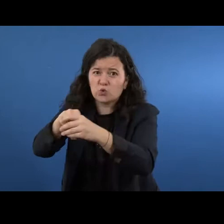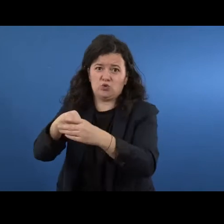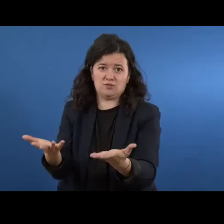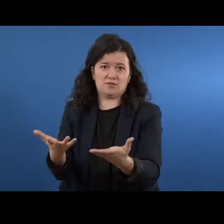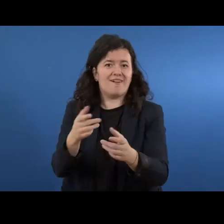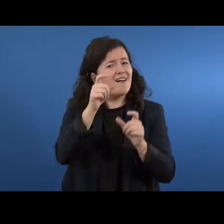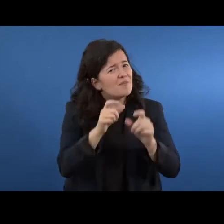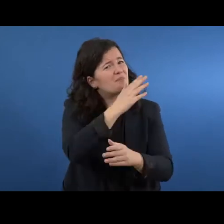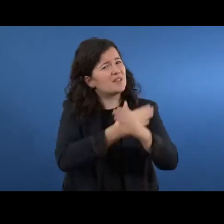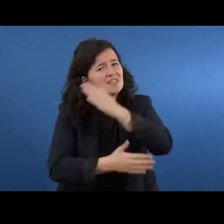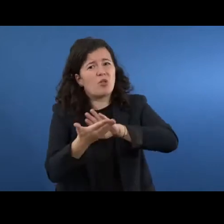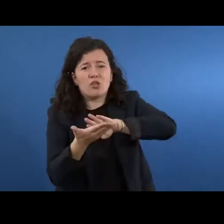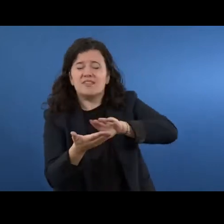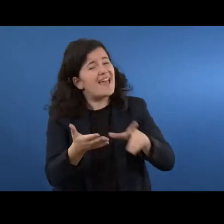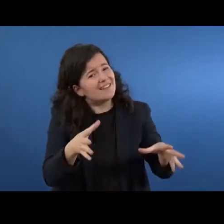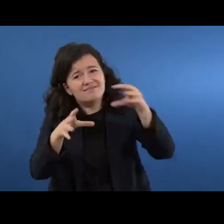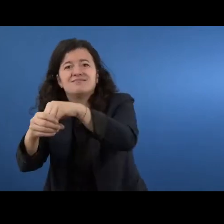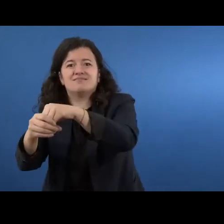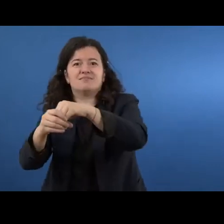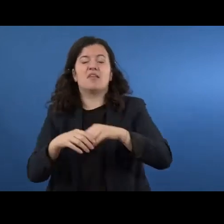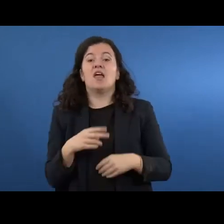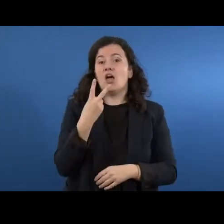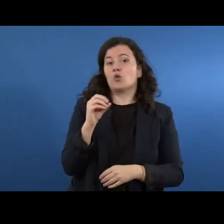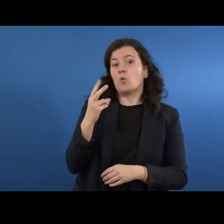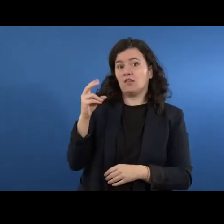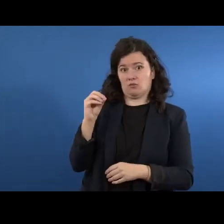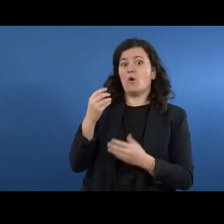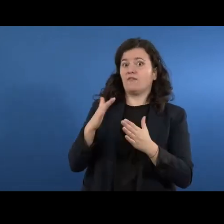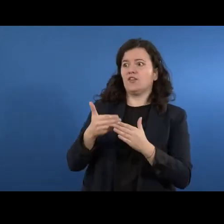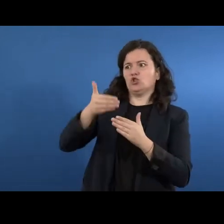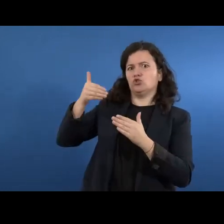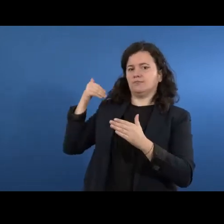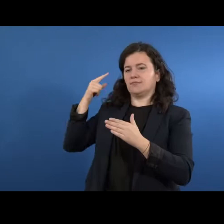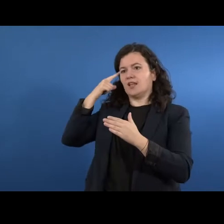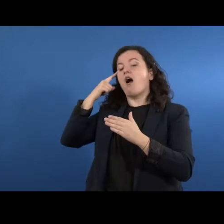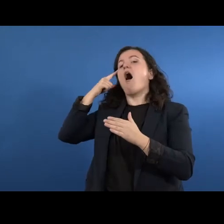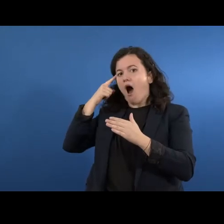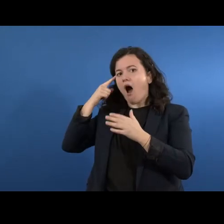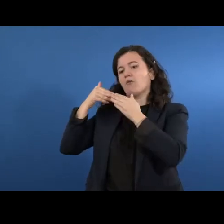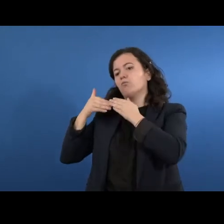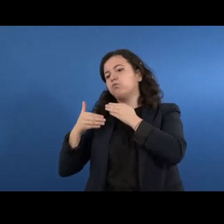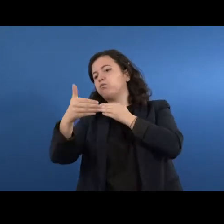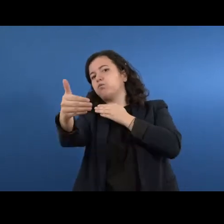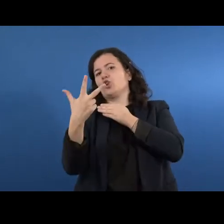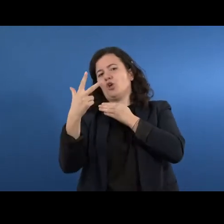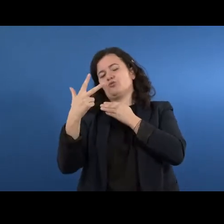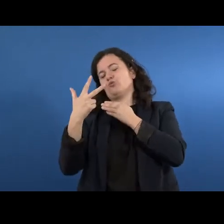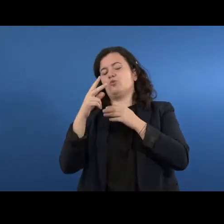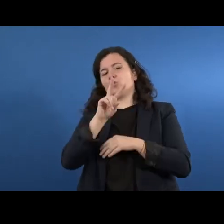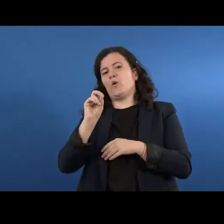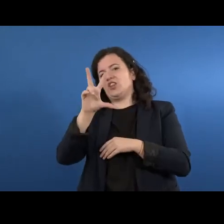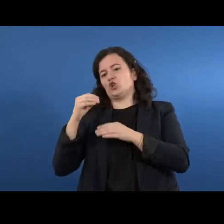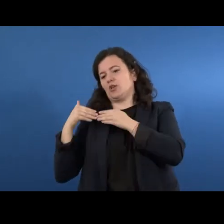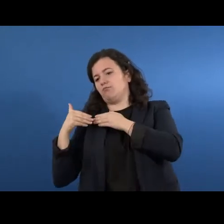that 2020s, this decade, has started with a shock to the worldwide system, really, with a pandemic. And it